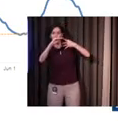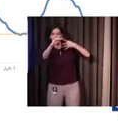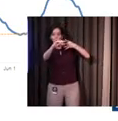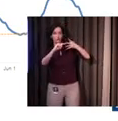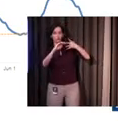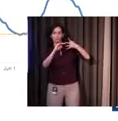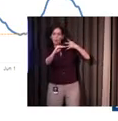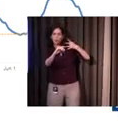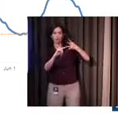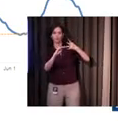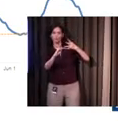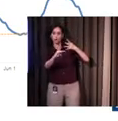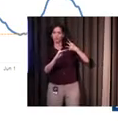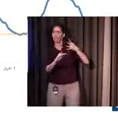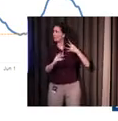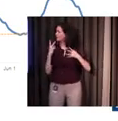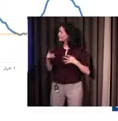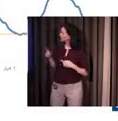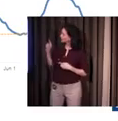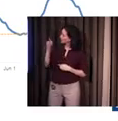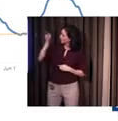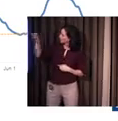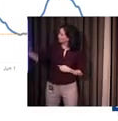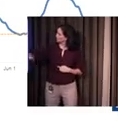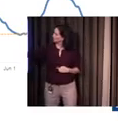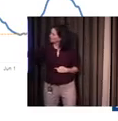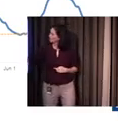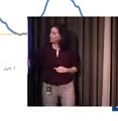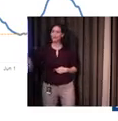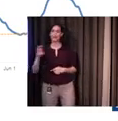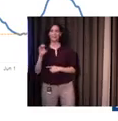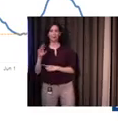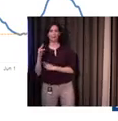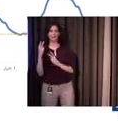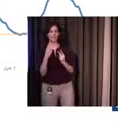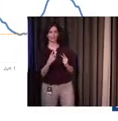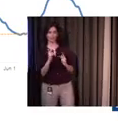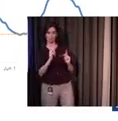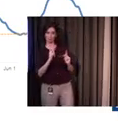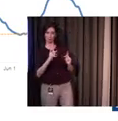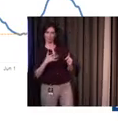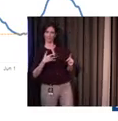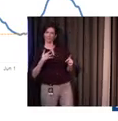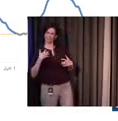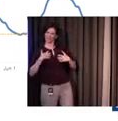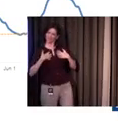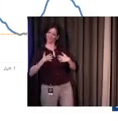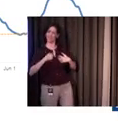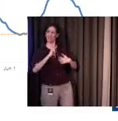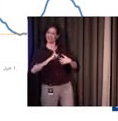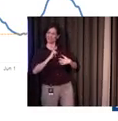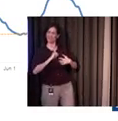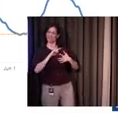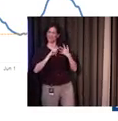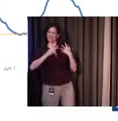top left, you'll see the percentage of emergency department visits for people that have symptoms suggestive of COVID has been flat, really going back a month and a half,